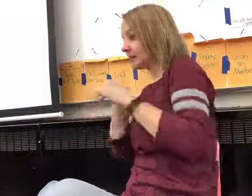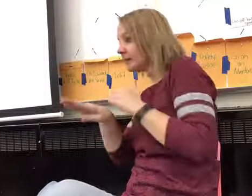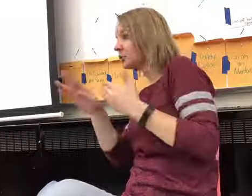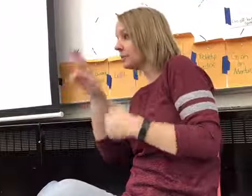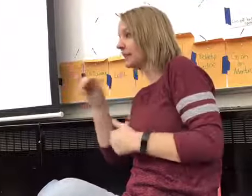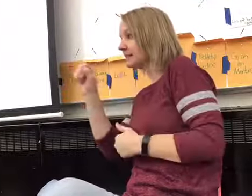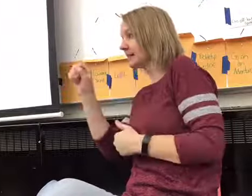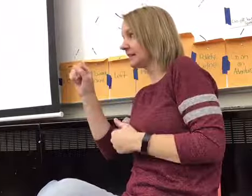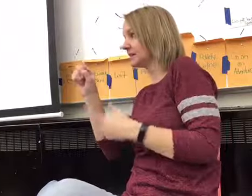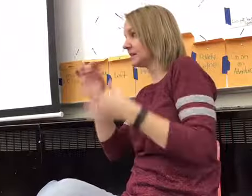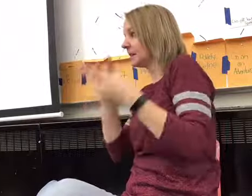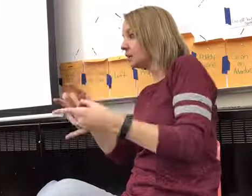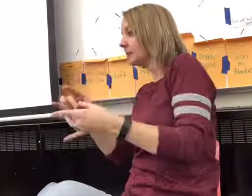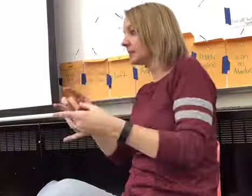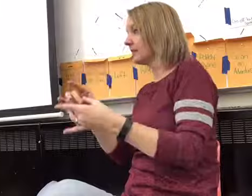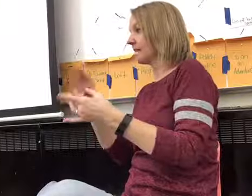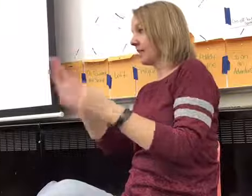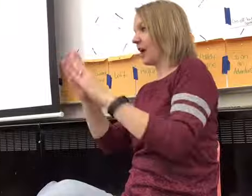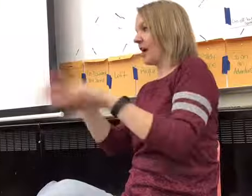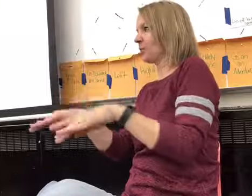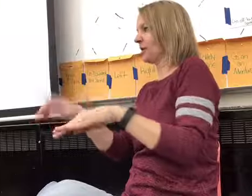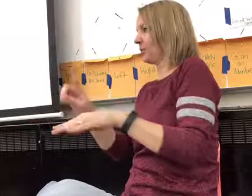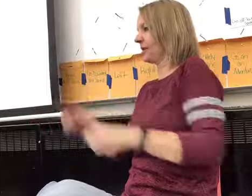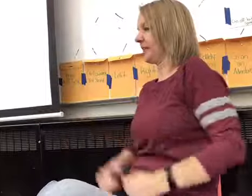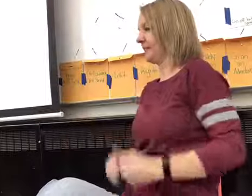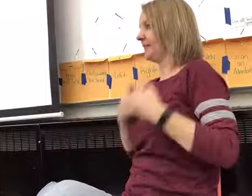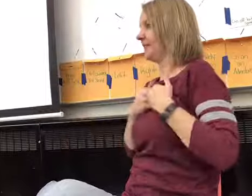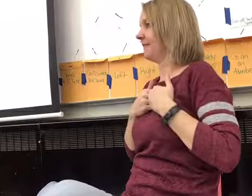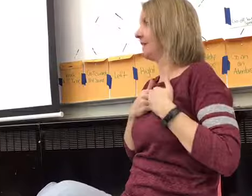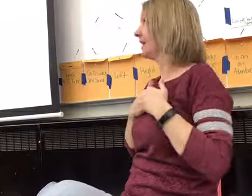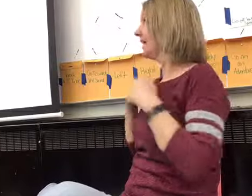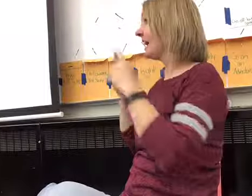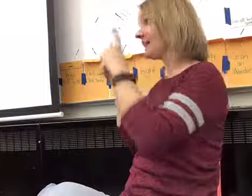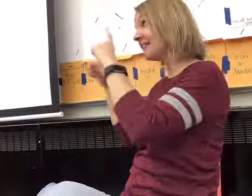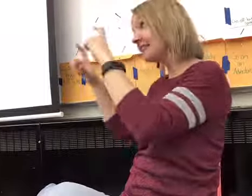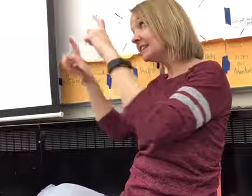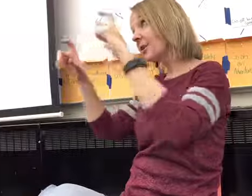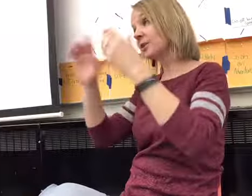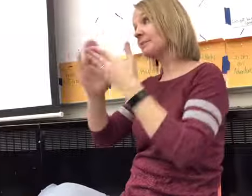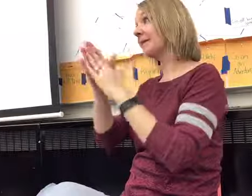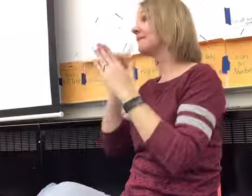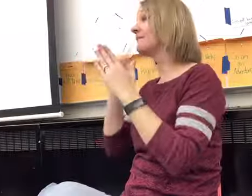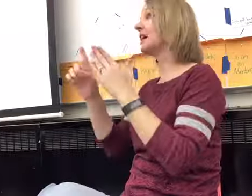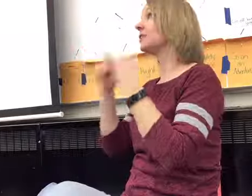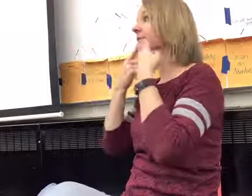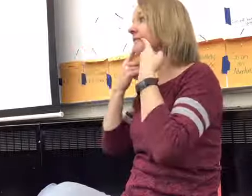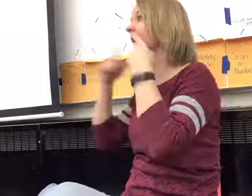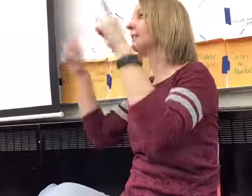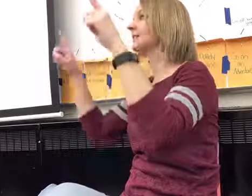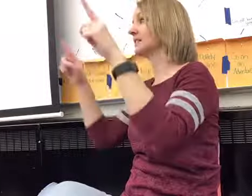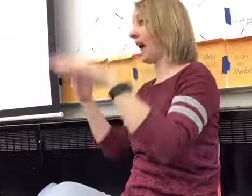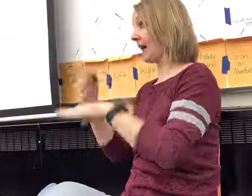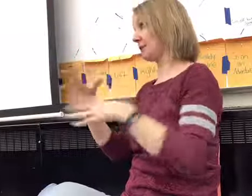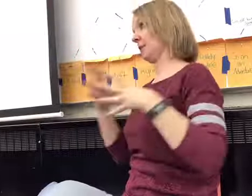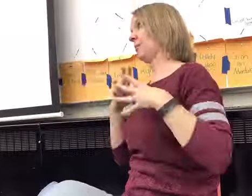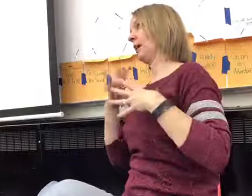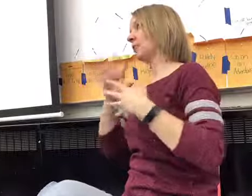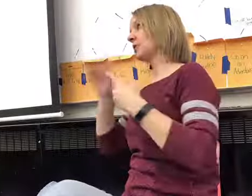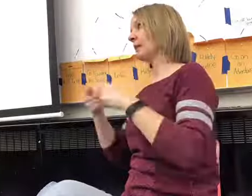terms of housing. Now, Jacob Riis's photos become extremely famous, and we'll talk about after the break about what impact they had.